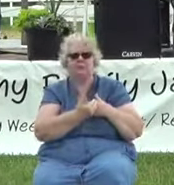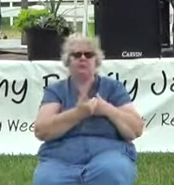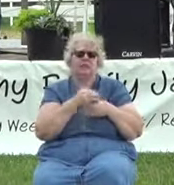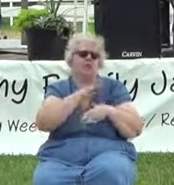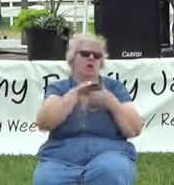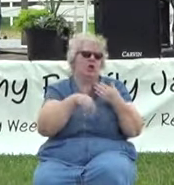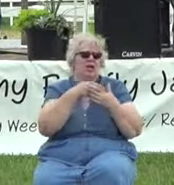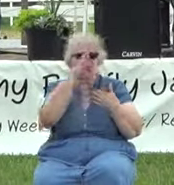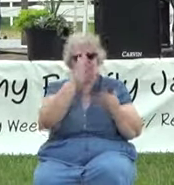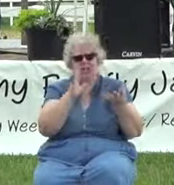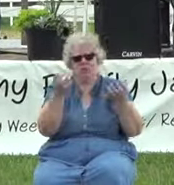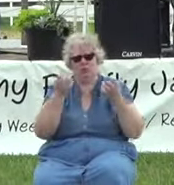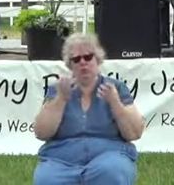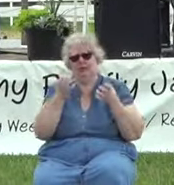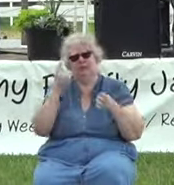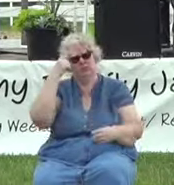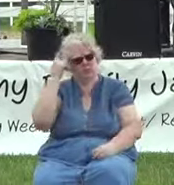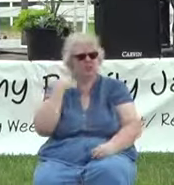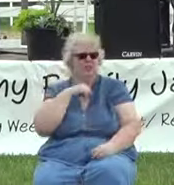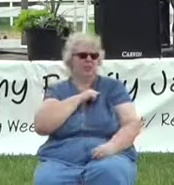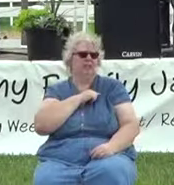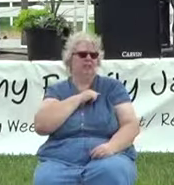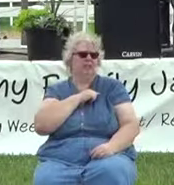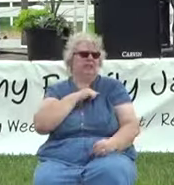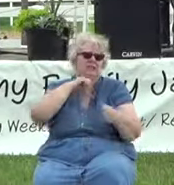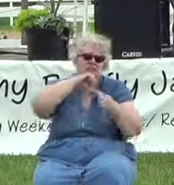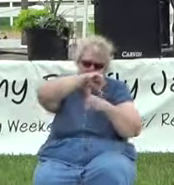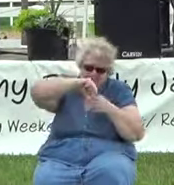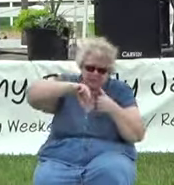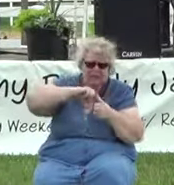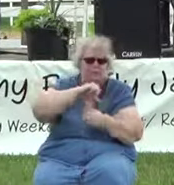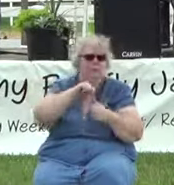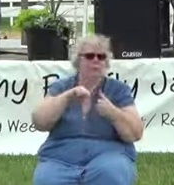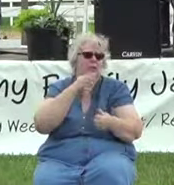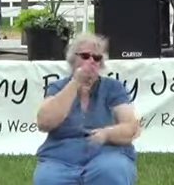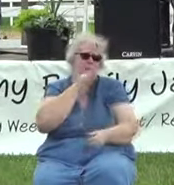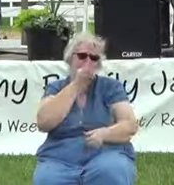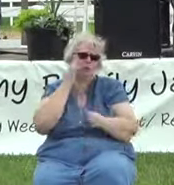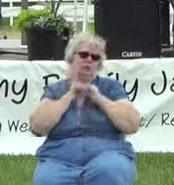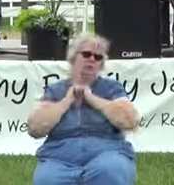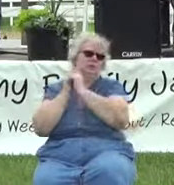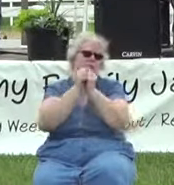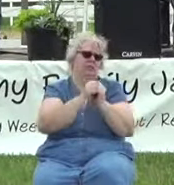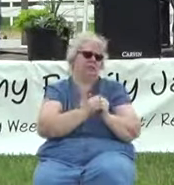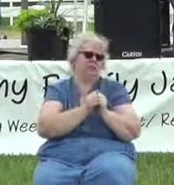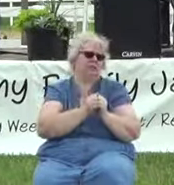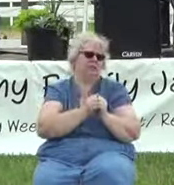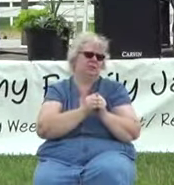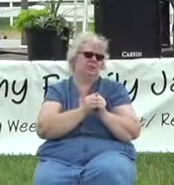wants is us to commune with one another. It says into prayer.